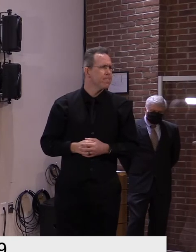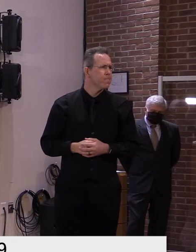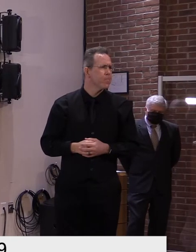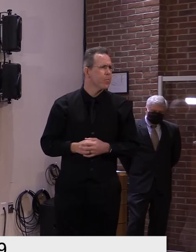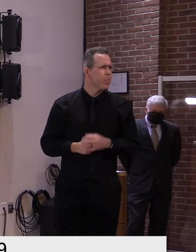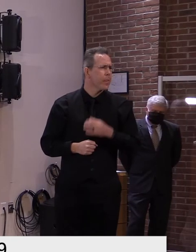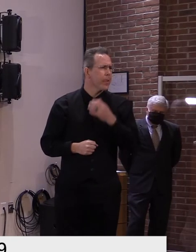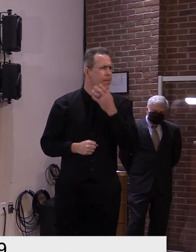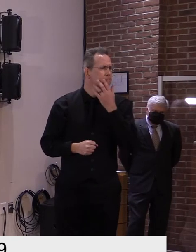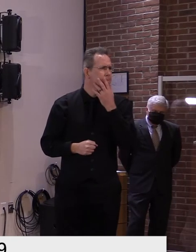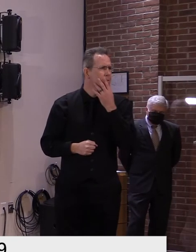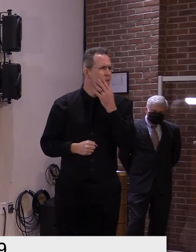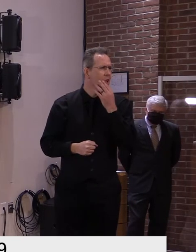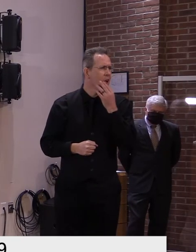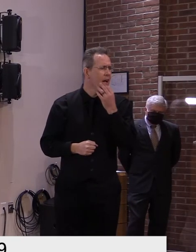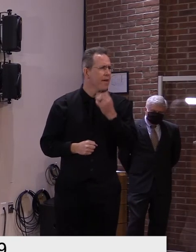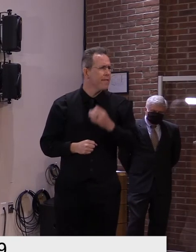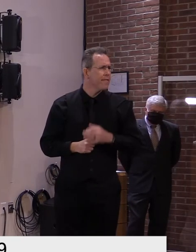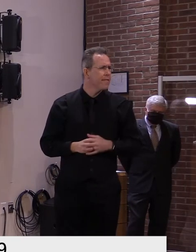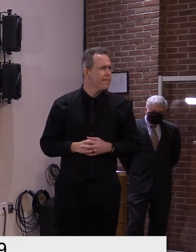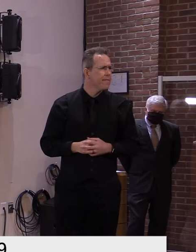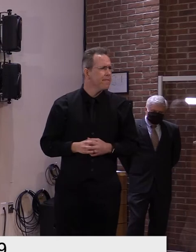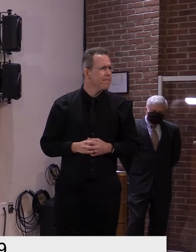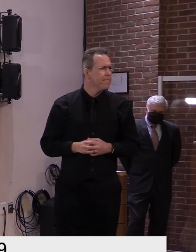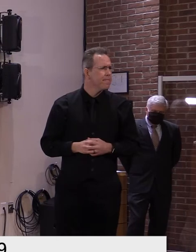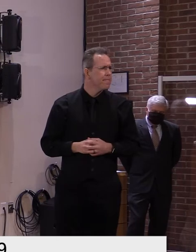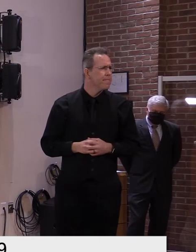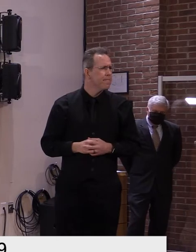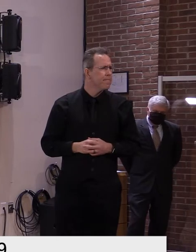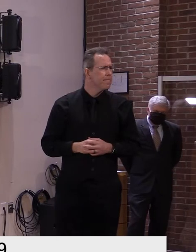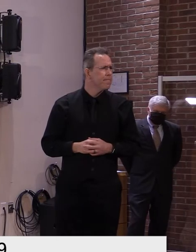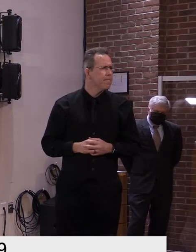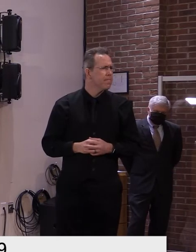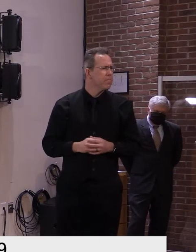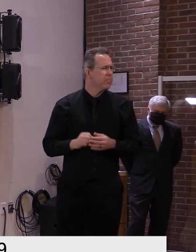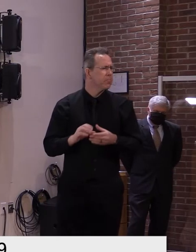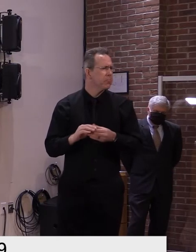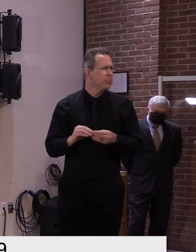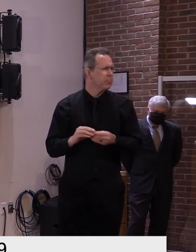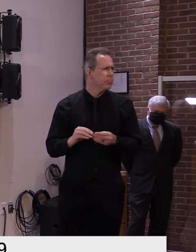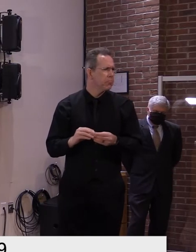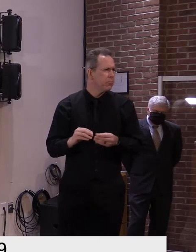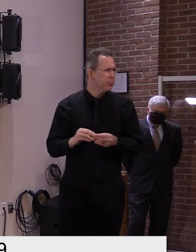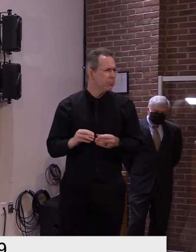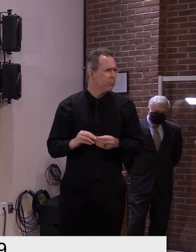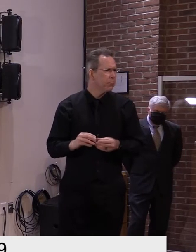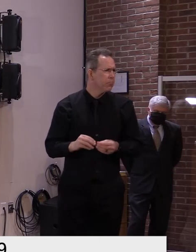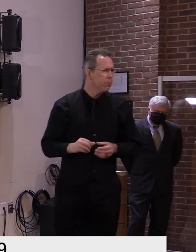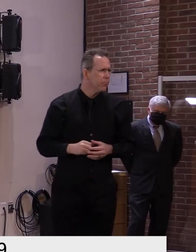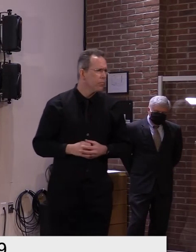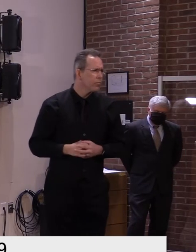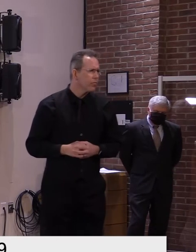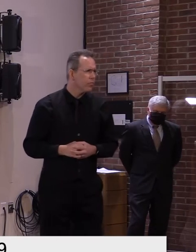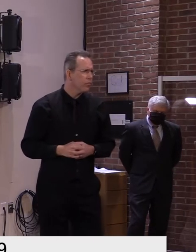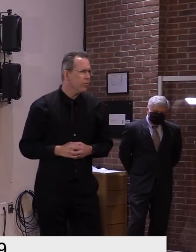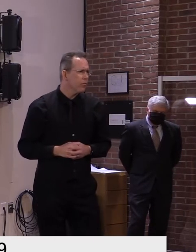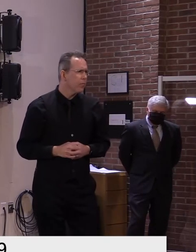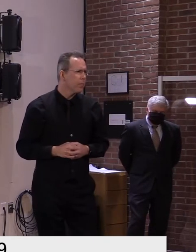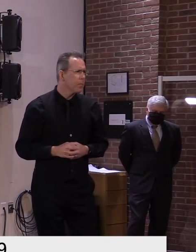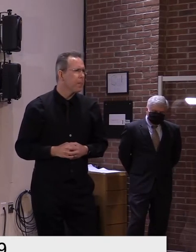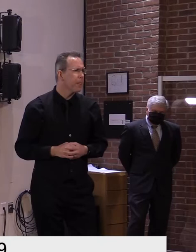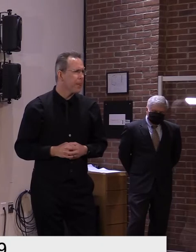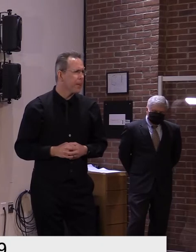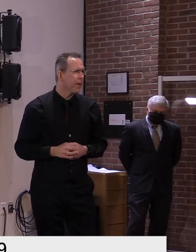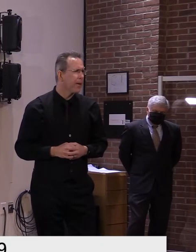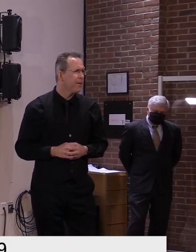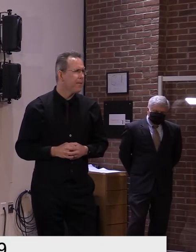of the current apparent outbreak in Orleans County can be attributed to